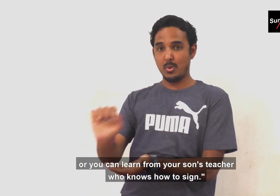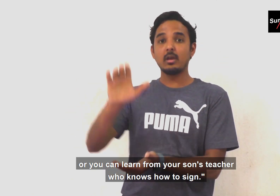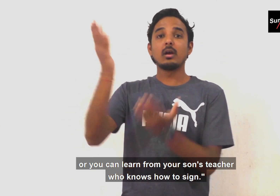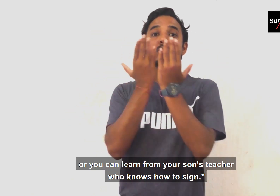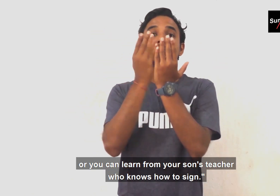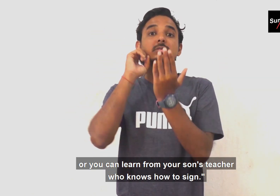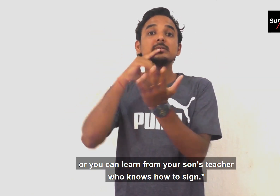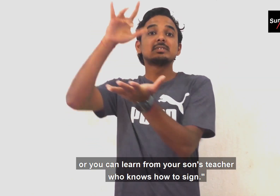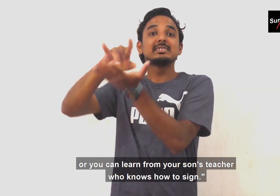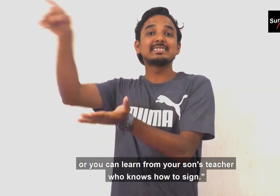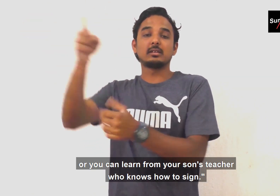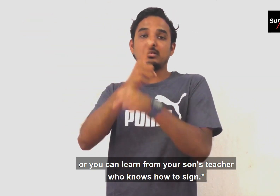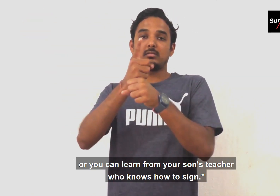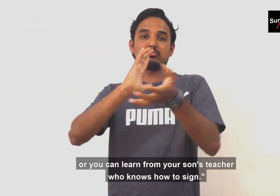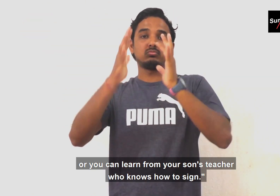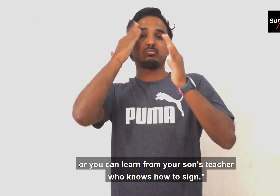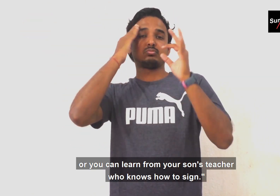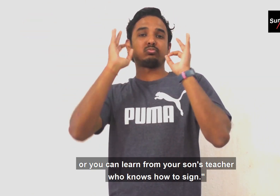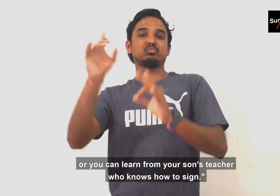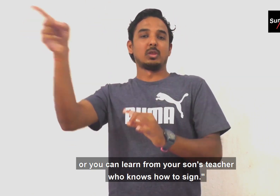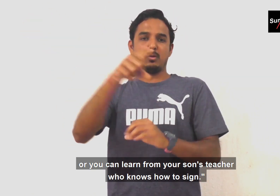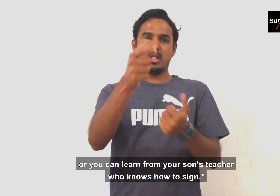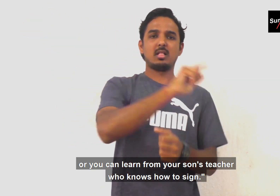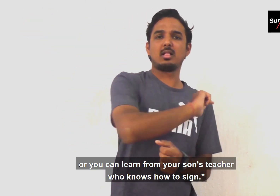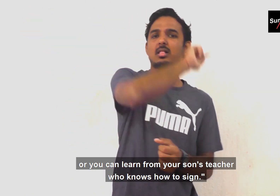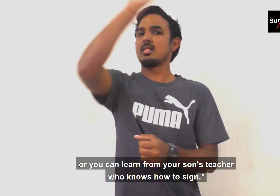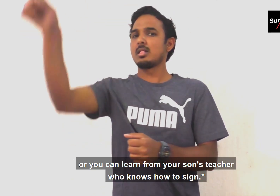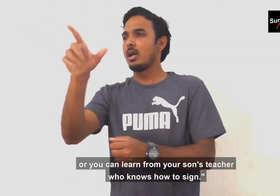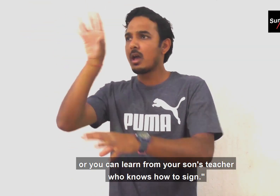Or you can learn from your son's teacher who knows how to sign.